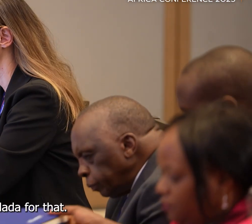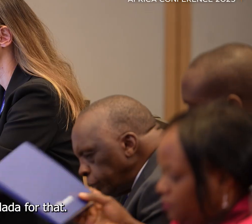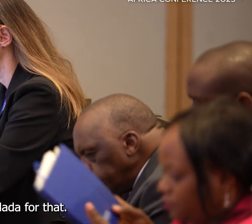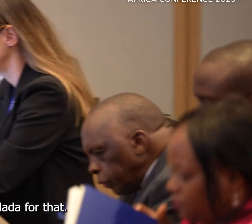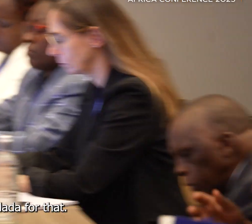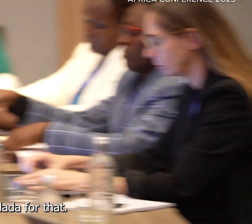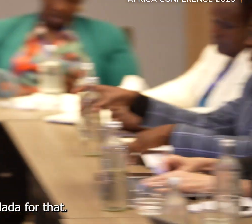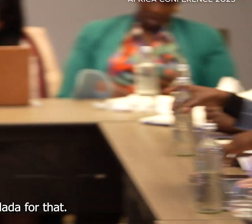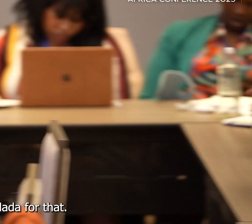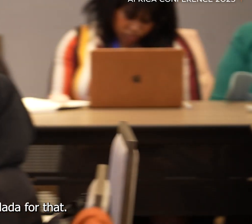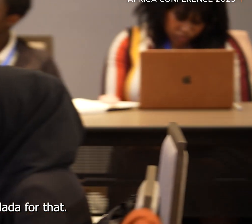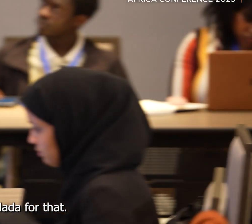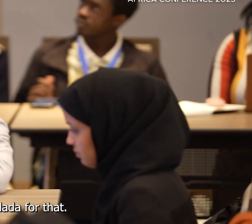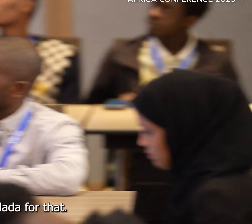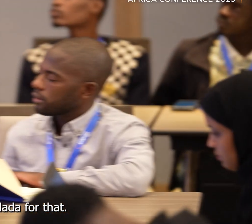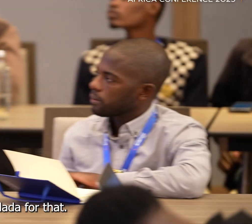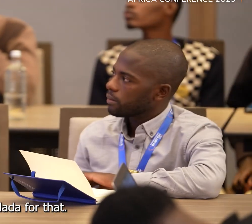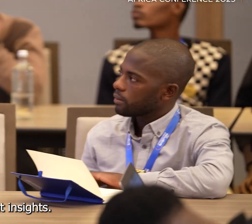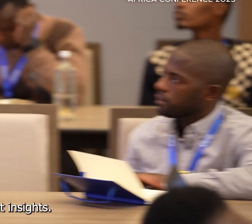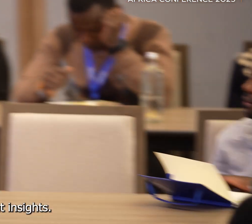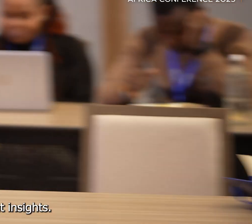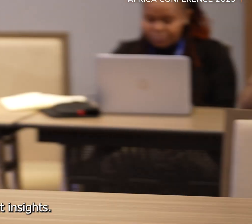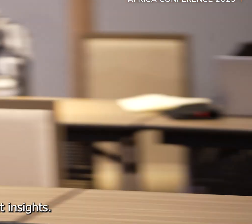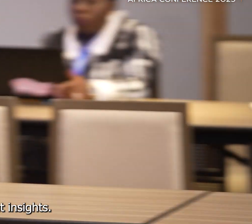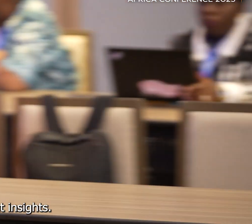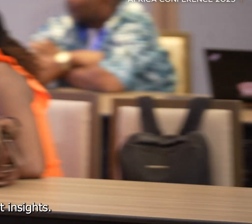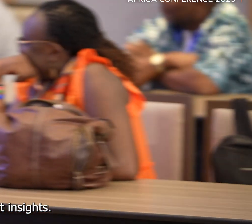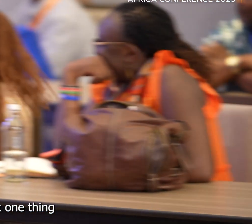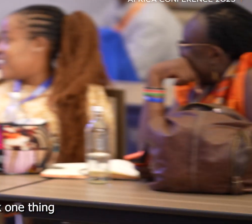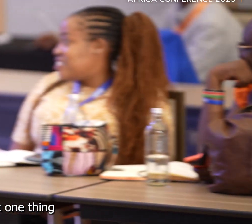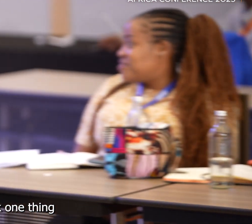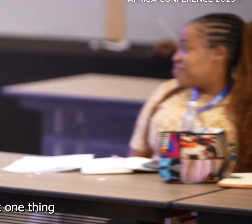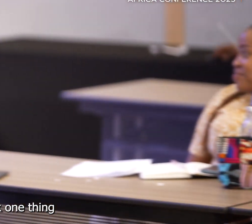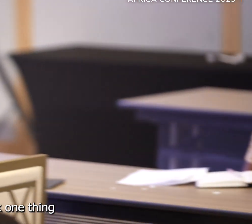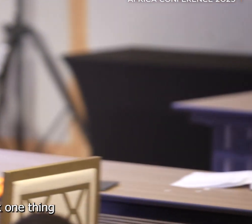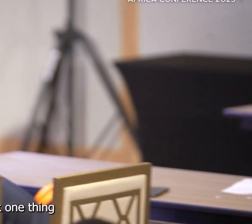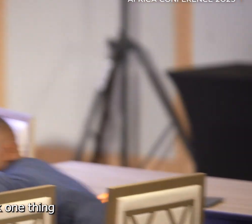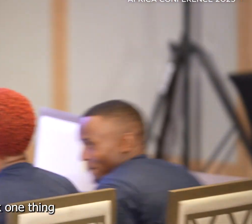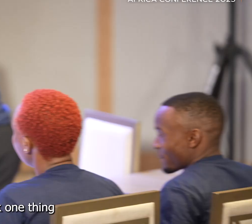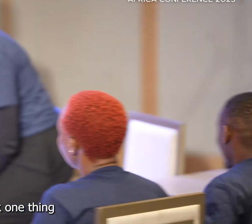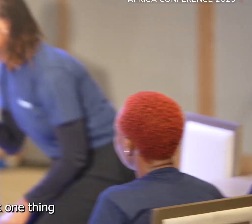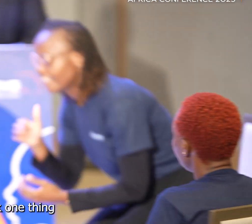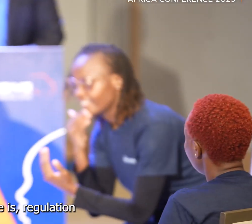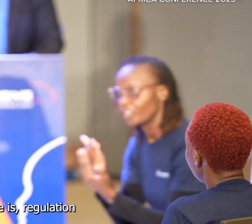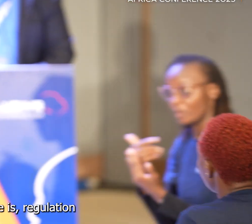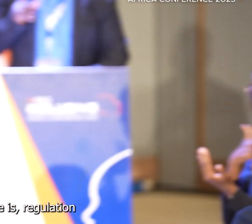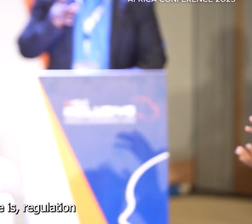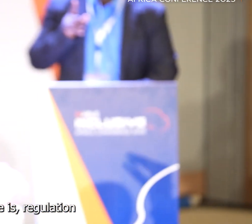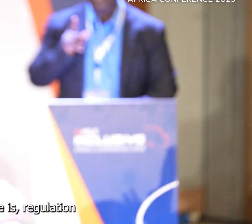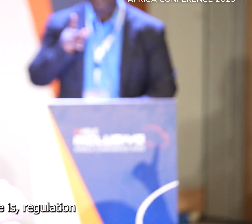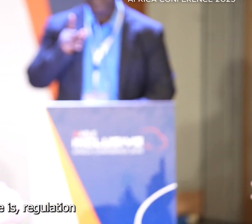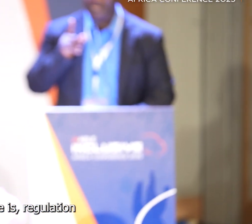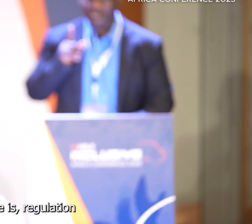Thank you, Immaculada, for that great insight. I pick one thing,